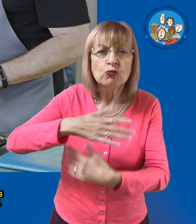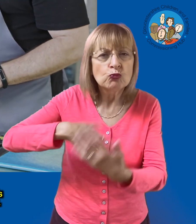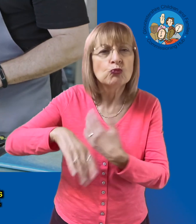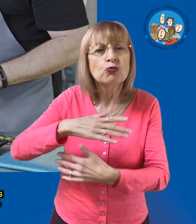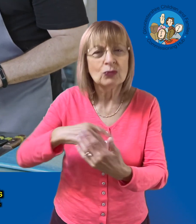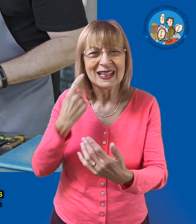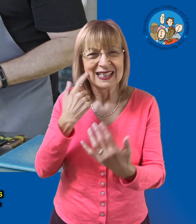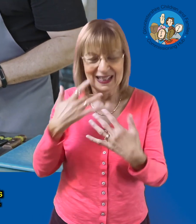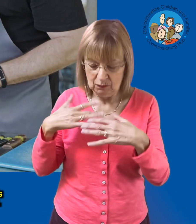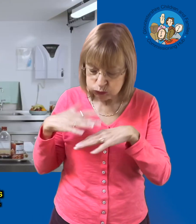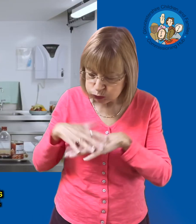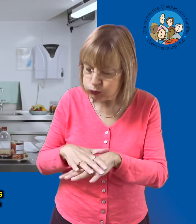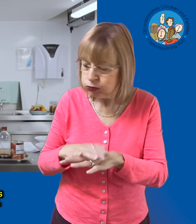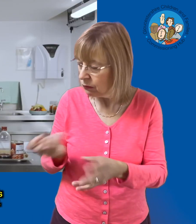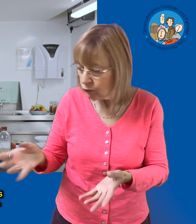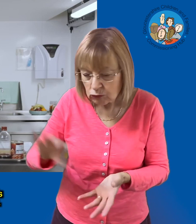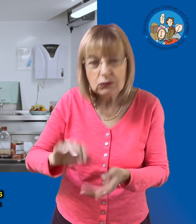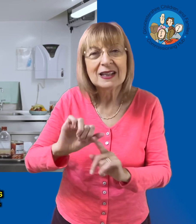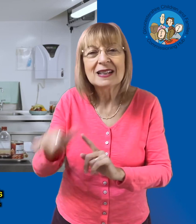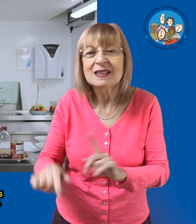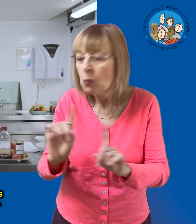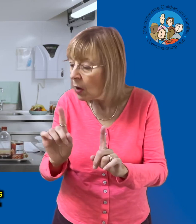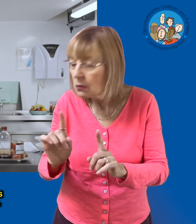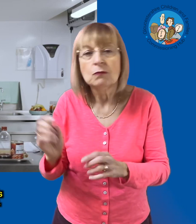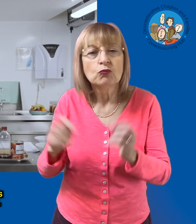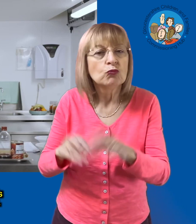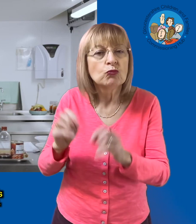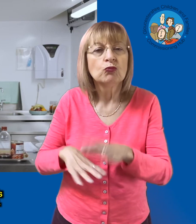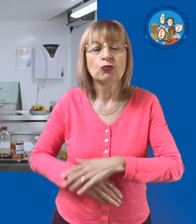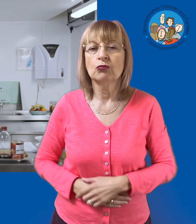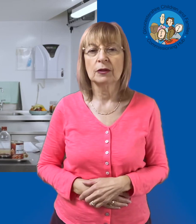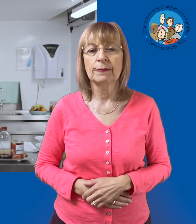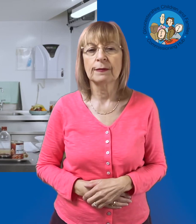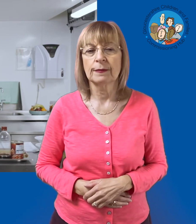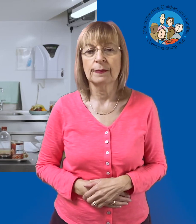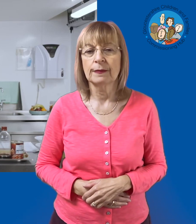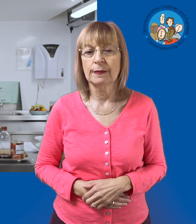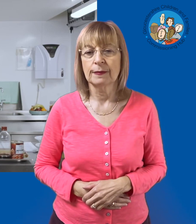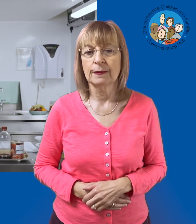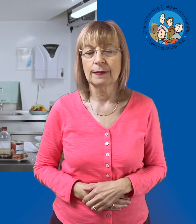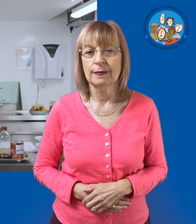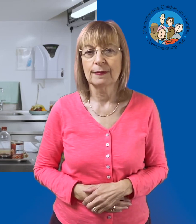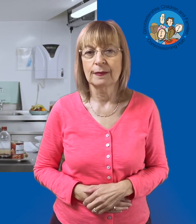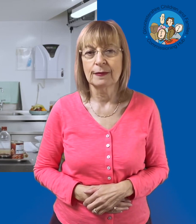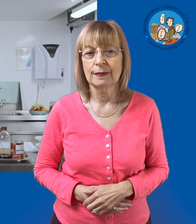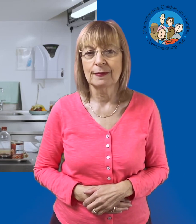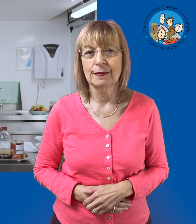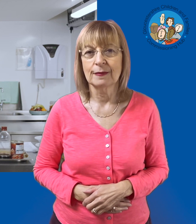mixed. And it's easier to incorporate next ingredients then.